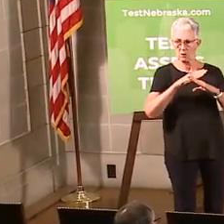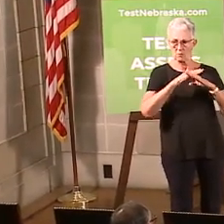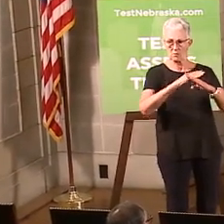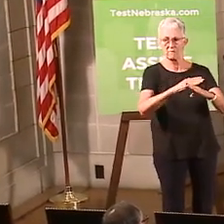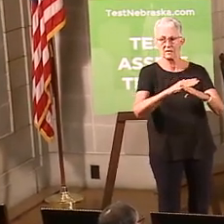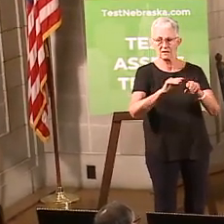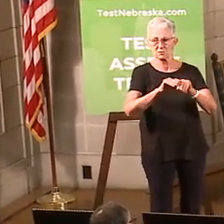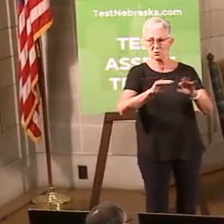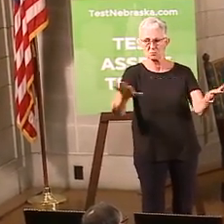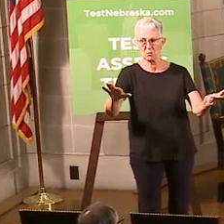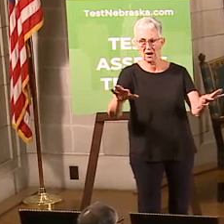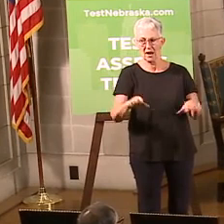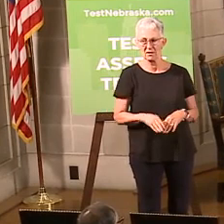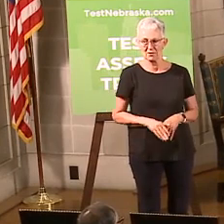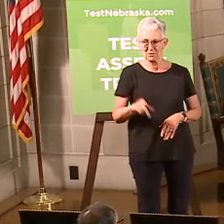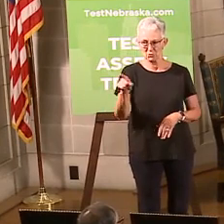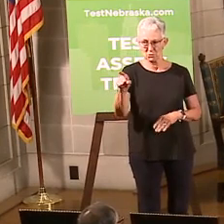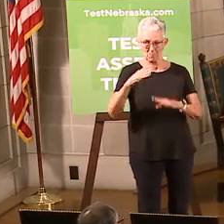know.